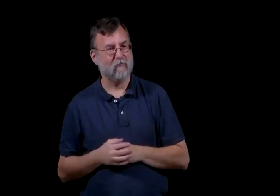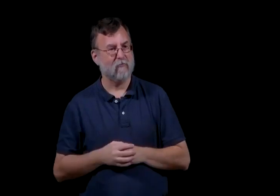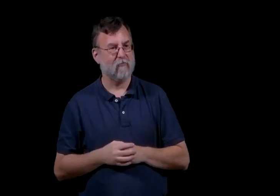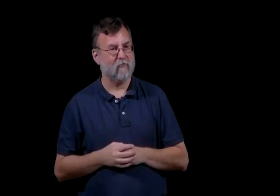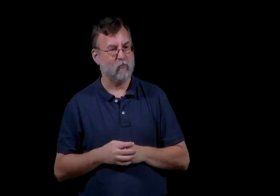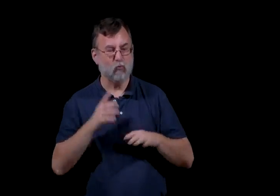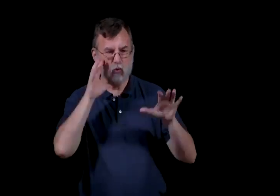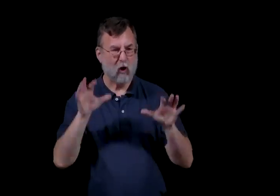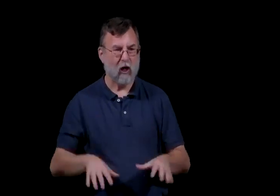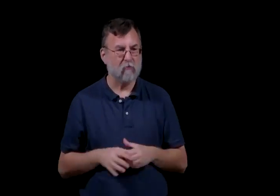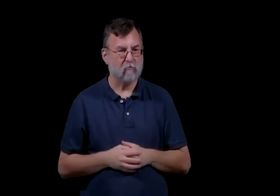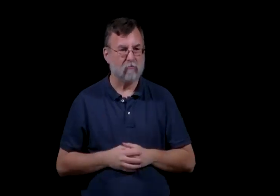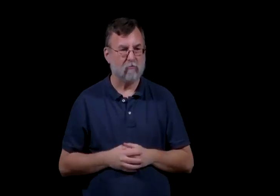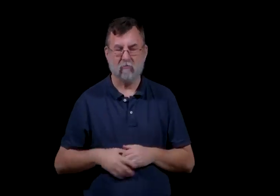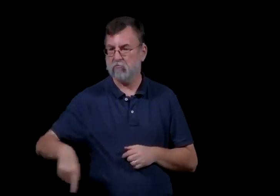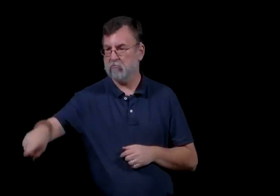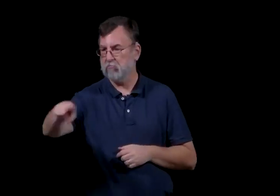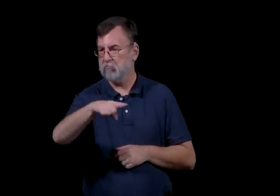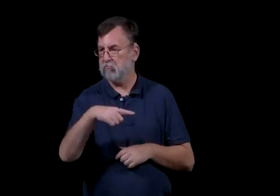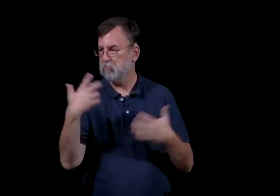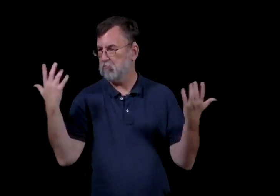but that would have been quite a shock.